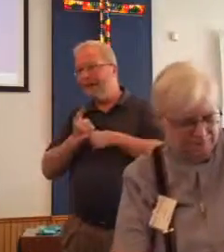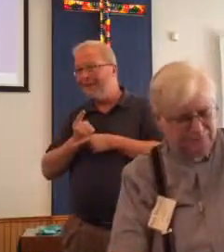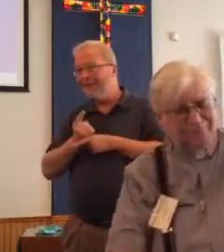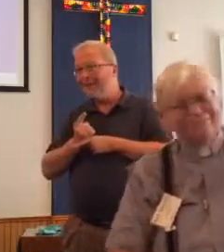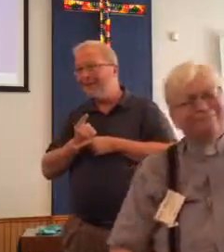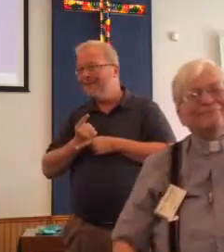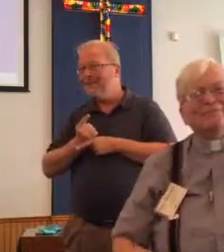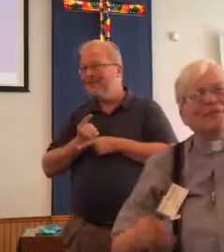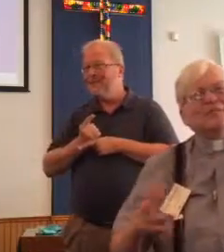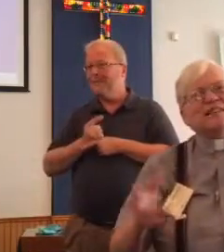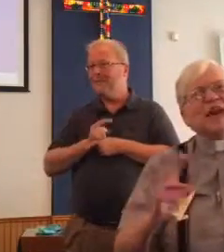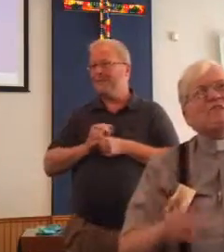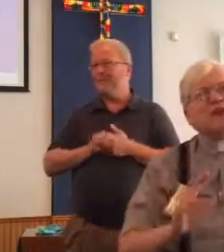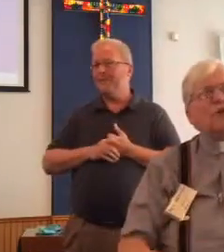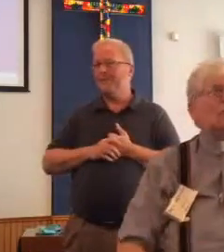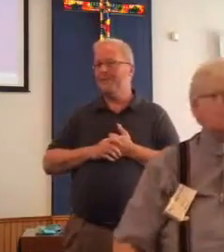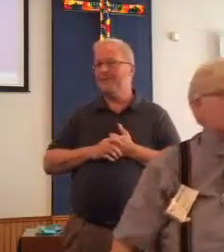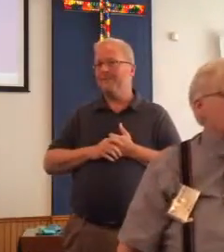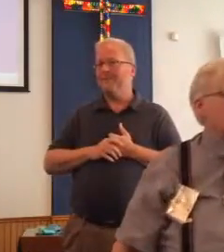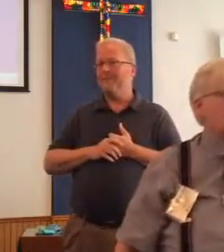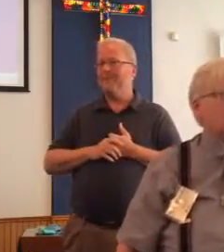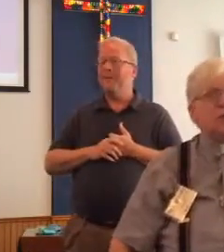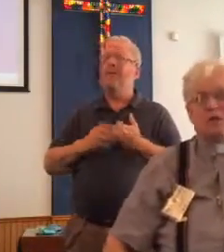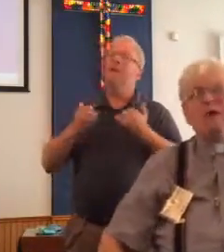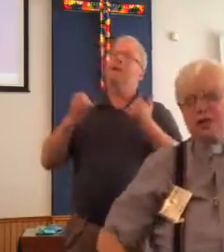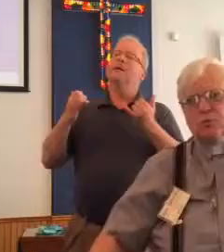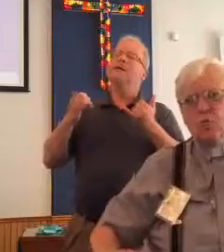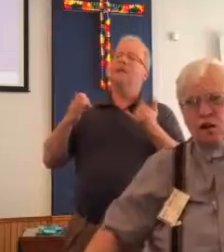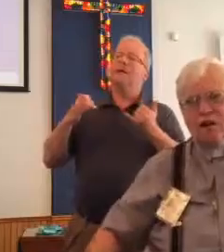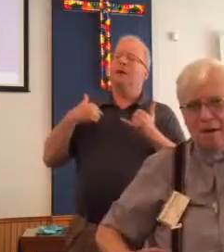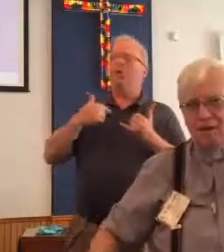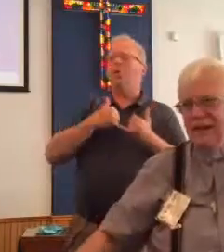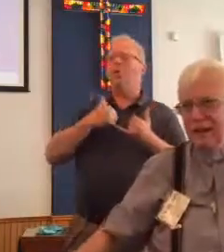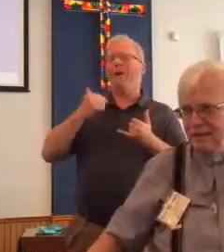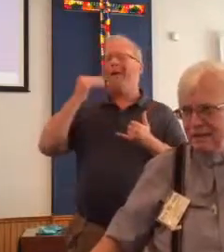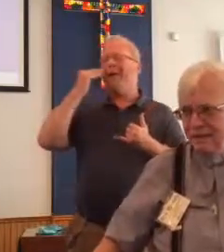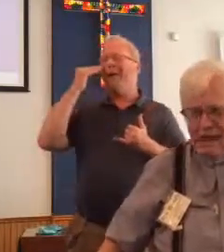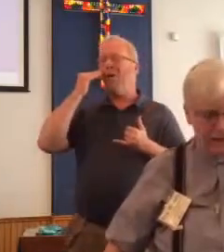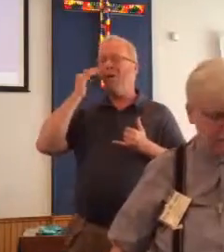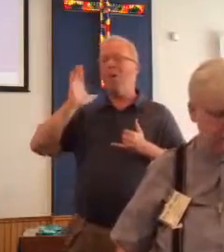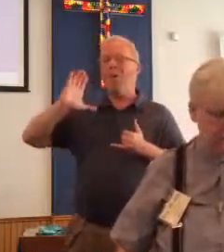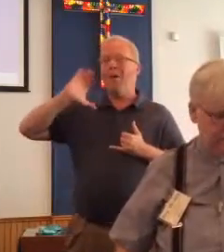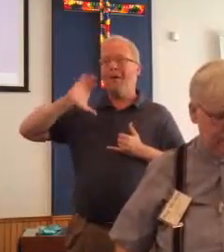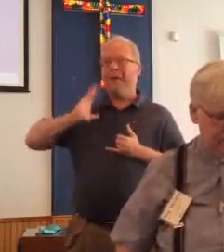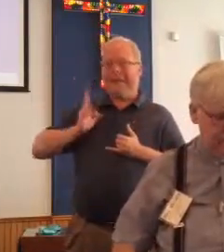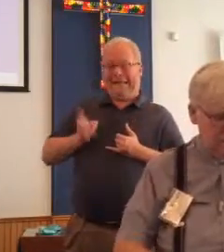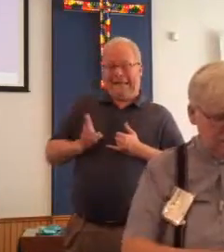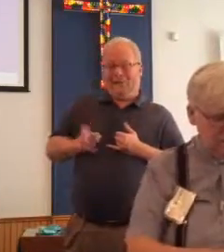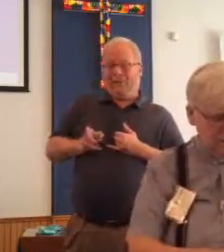Now, today we know that the situation was much more complicated than that.